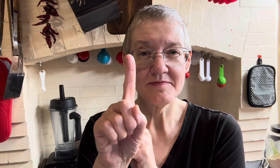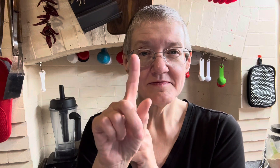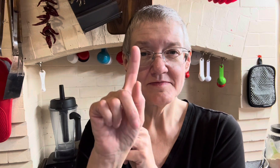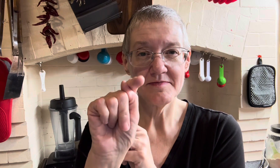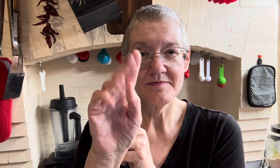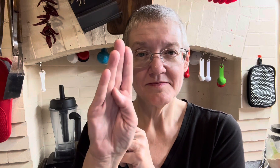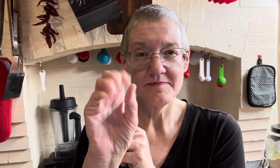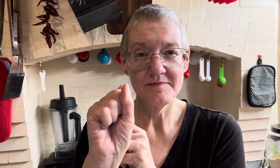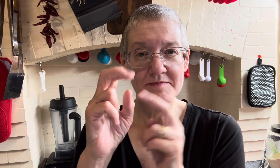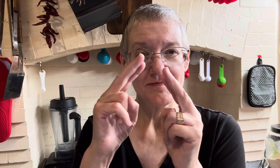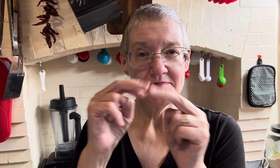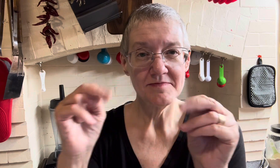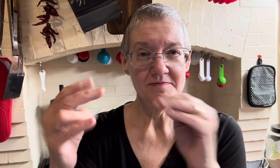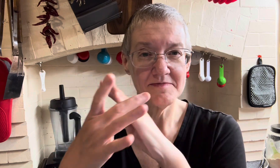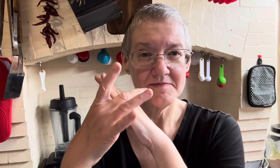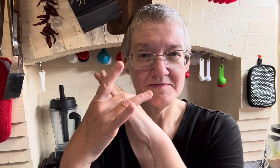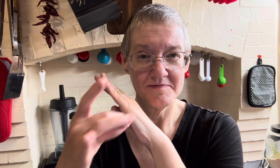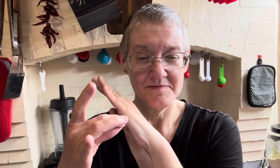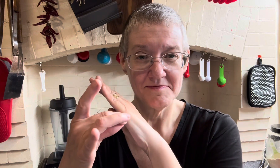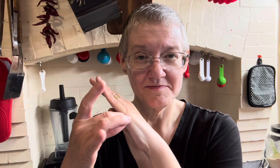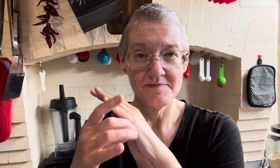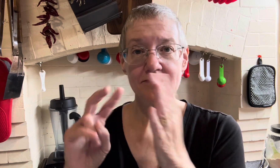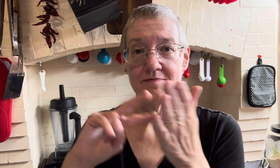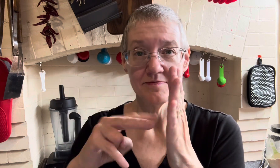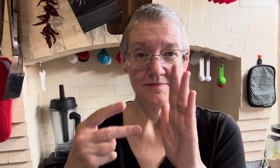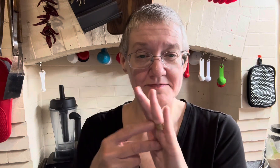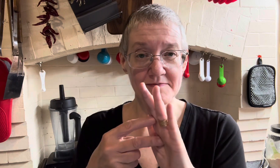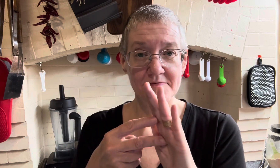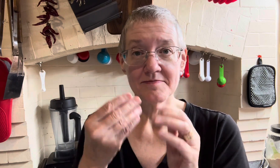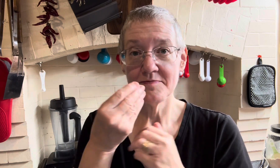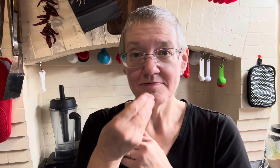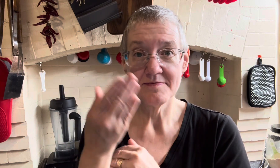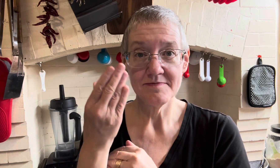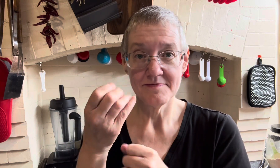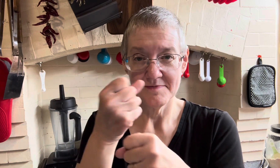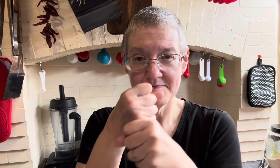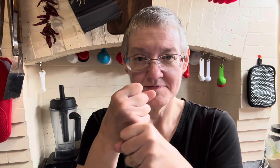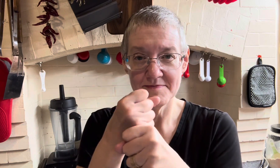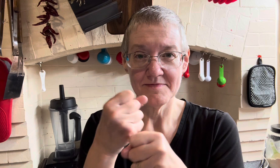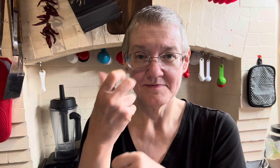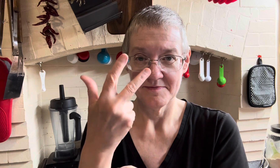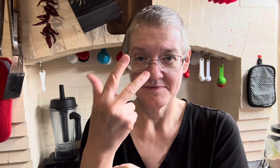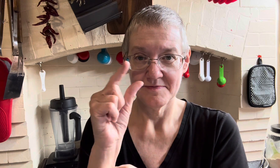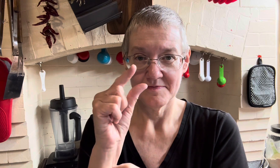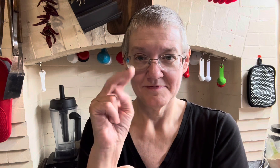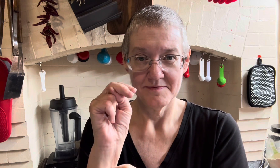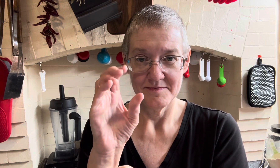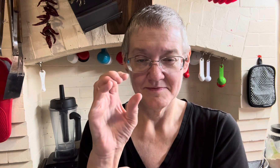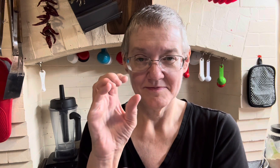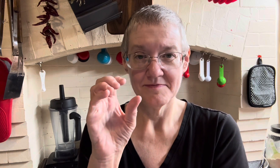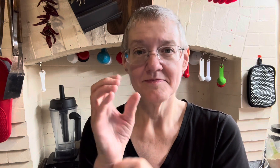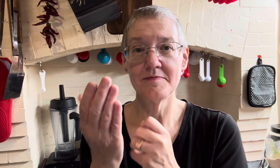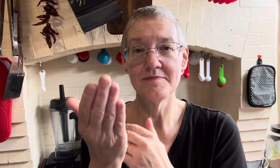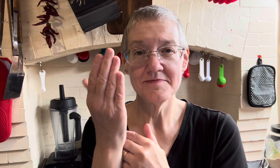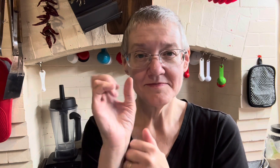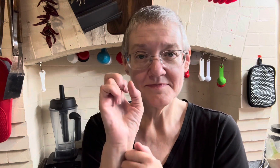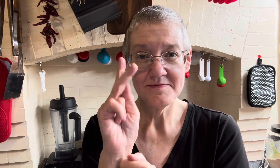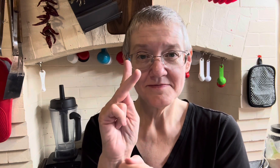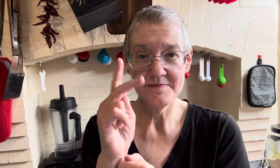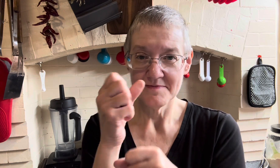some, I'll add a tablespoon of bacon grease to the green beans. So breakfast coffee, 3 grams of net carbs.